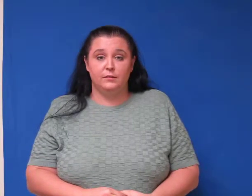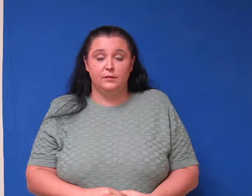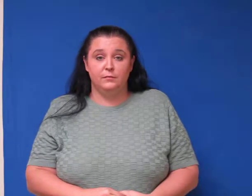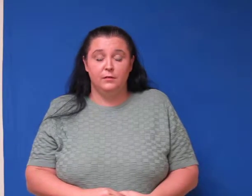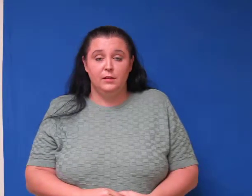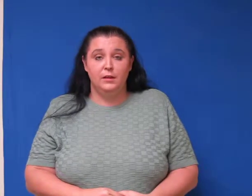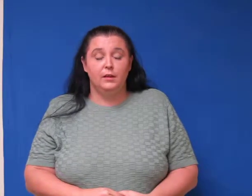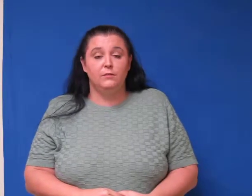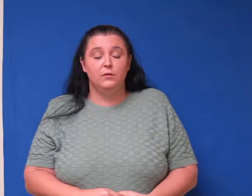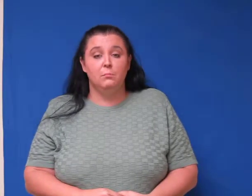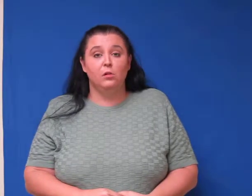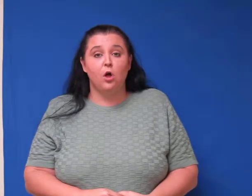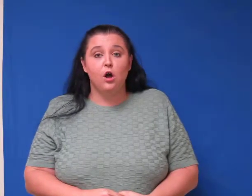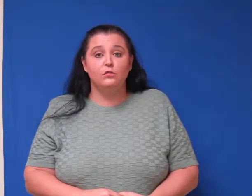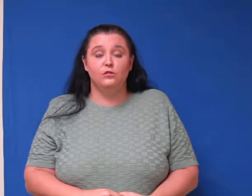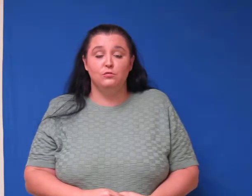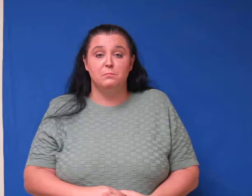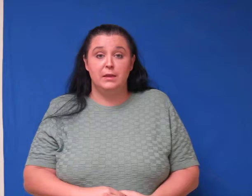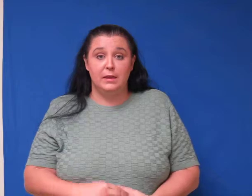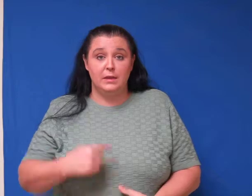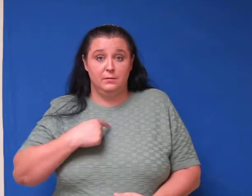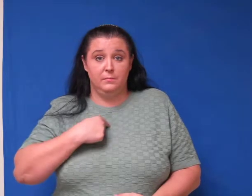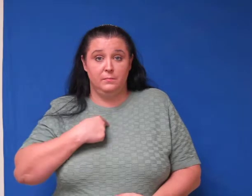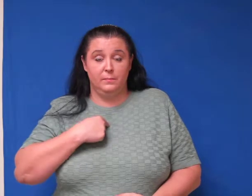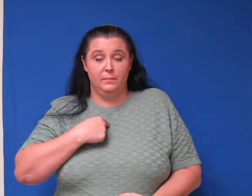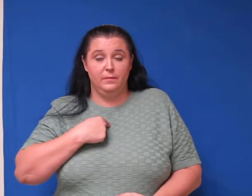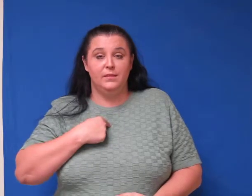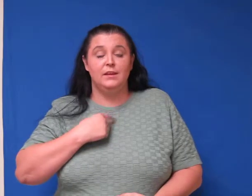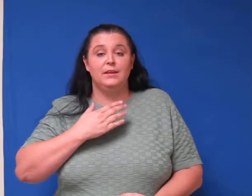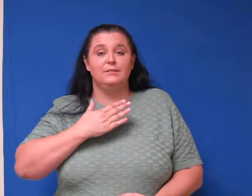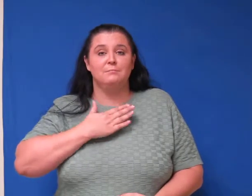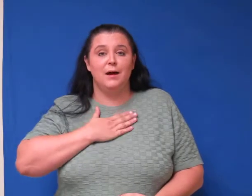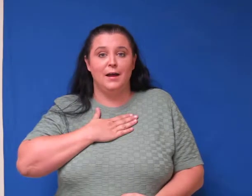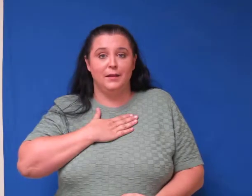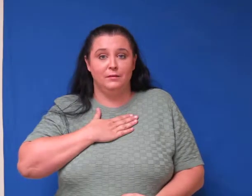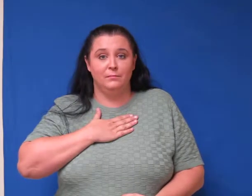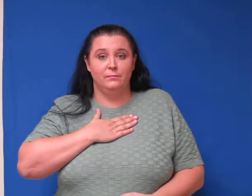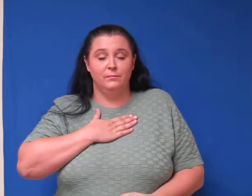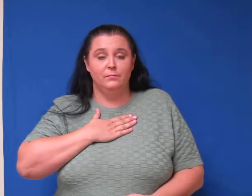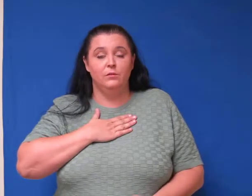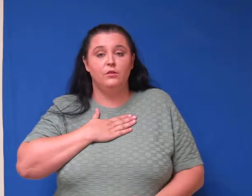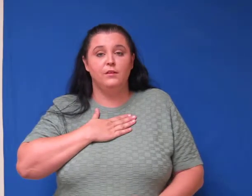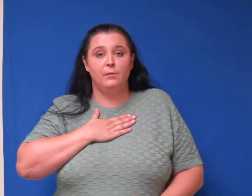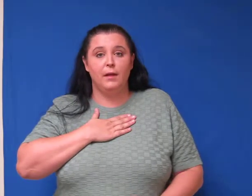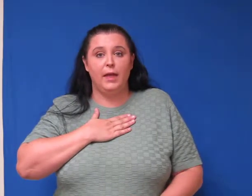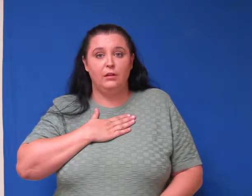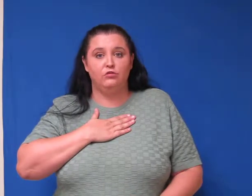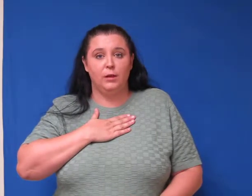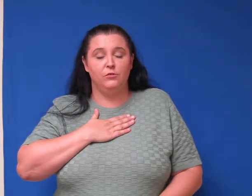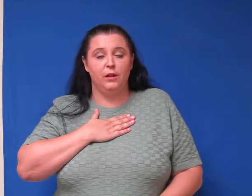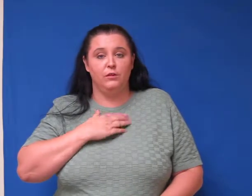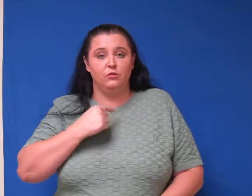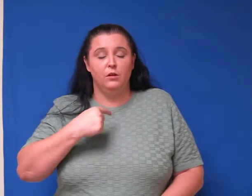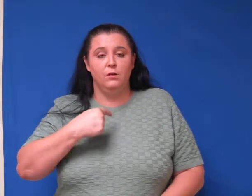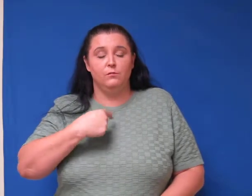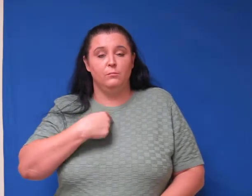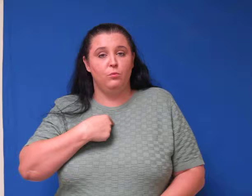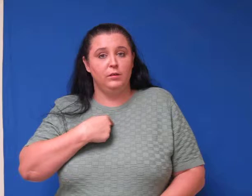possessive. If it belongs to me, then it is mine. Notice how my hand shape changed. From pointing